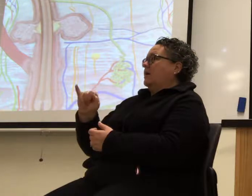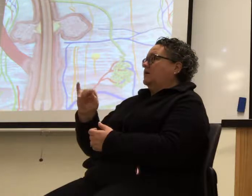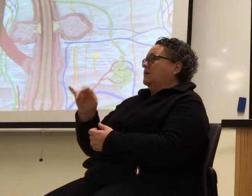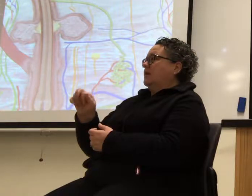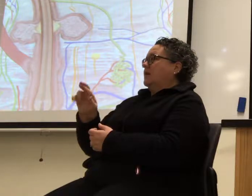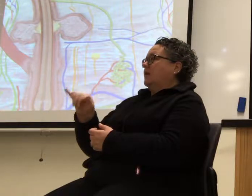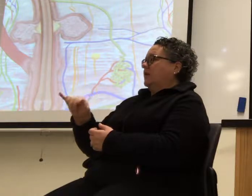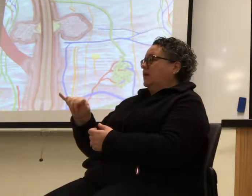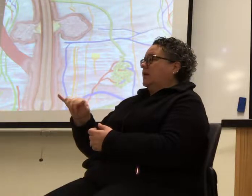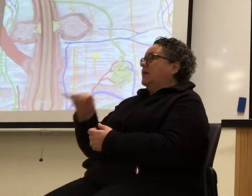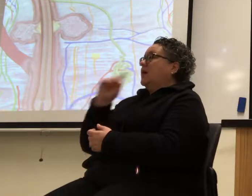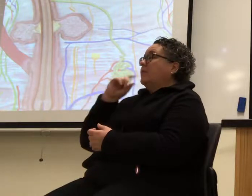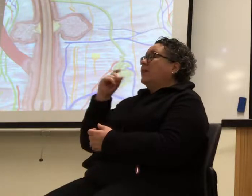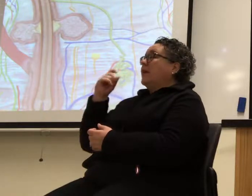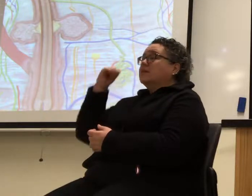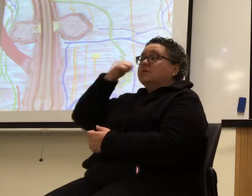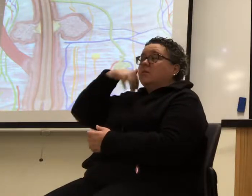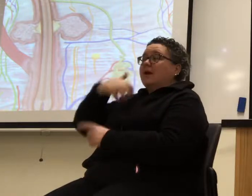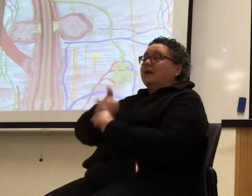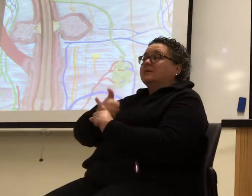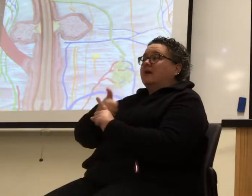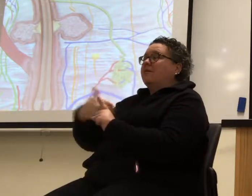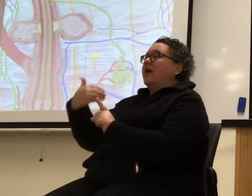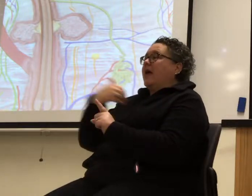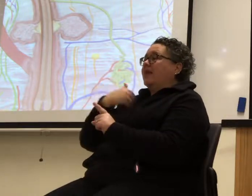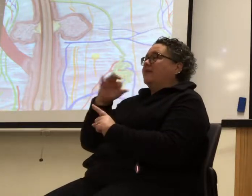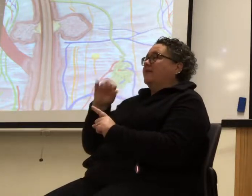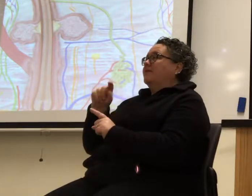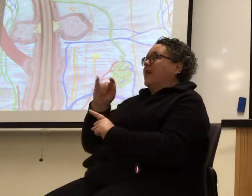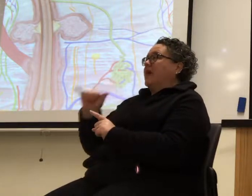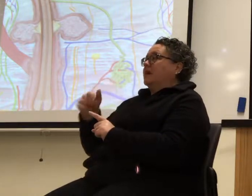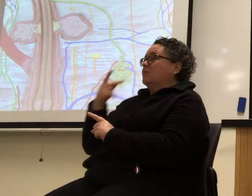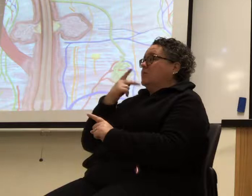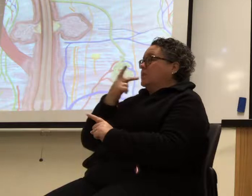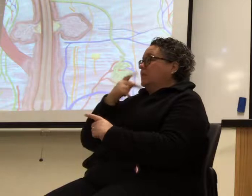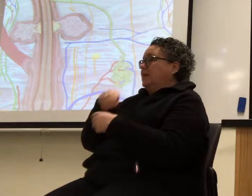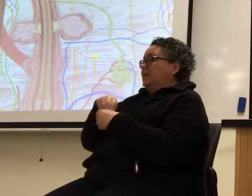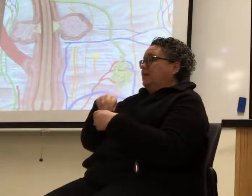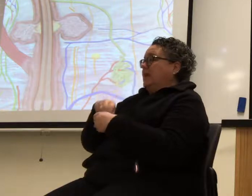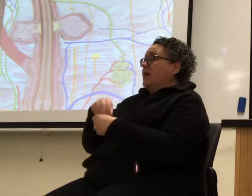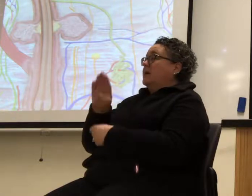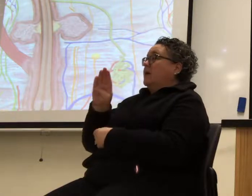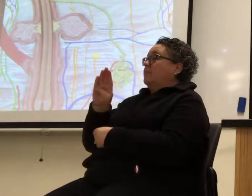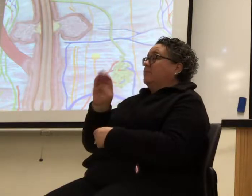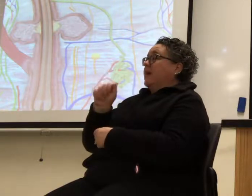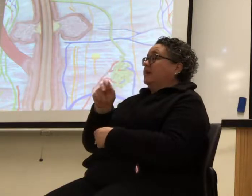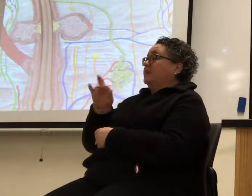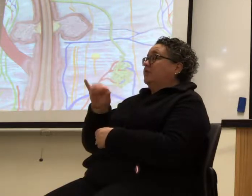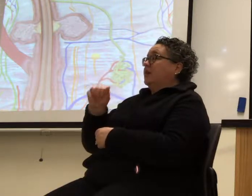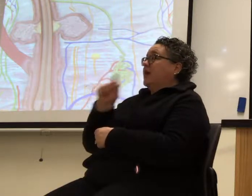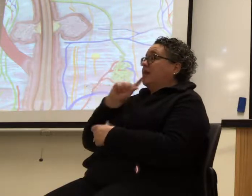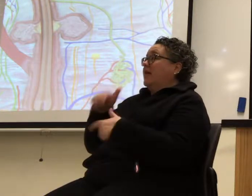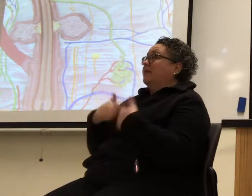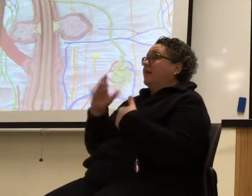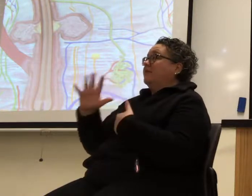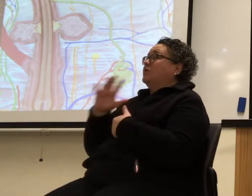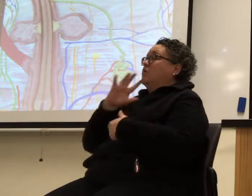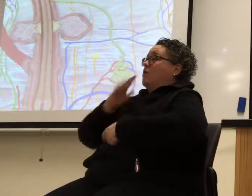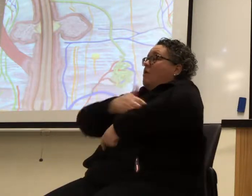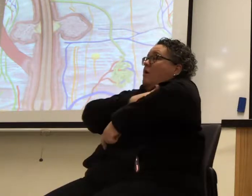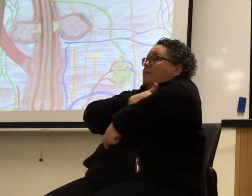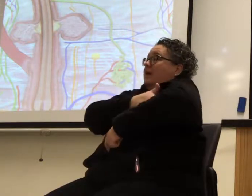because the sweat has fat and protein in it, the bacteria that live in your armpit kind of metabolize